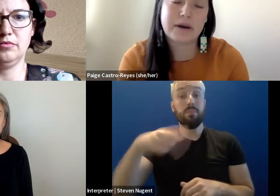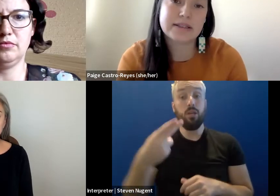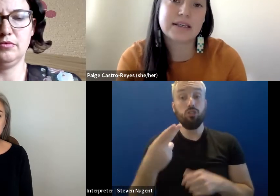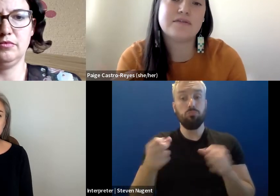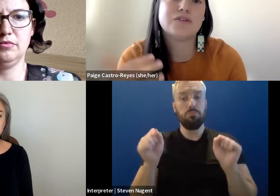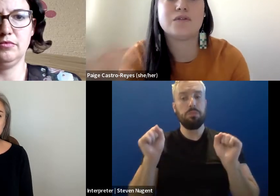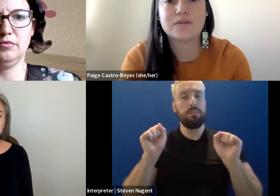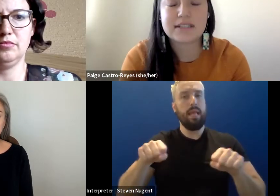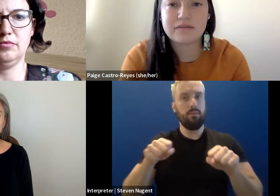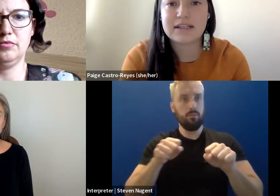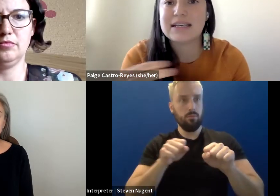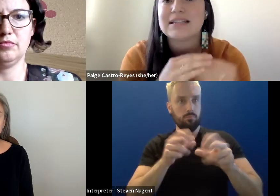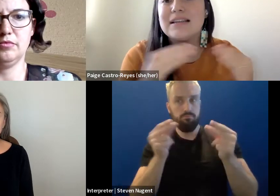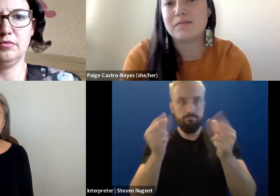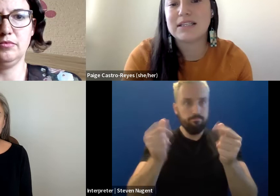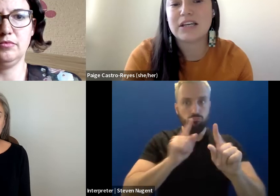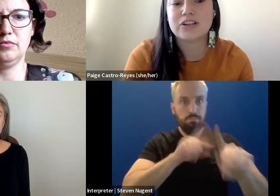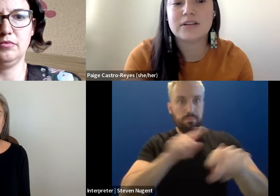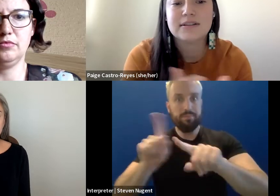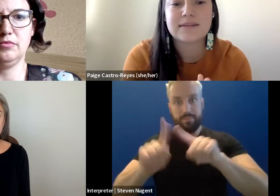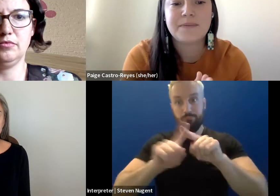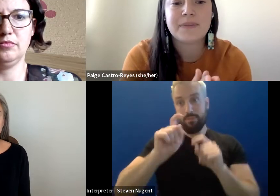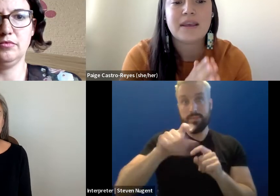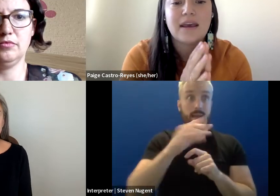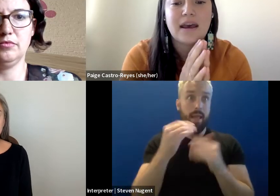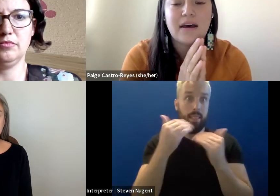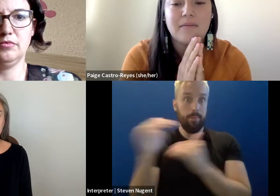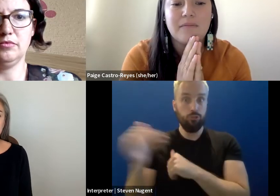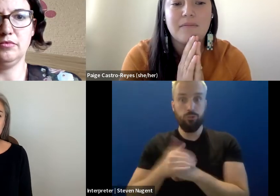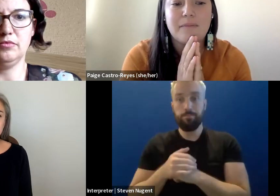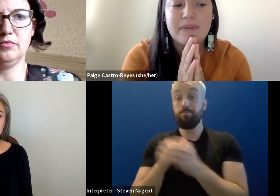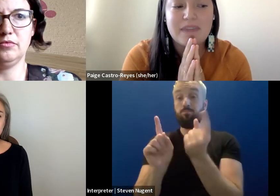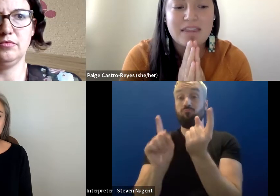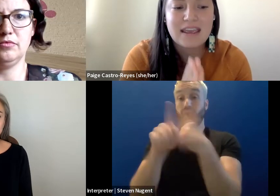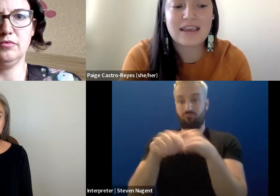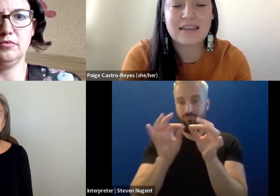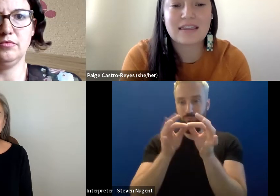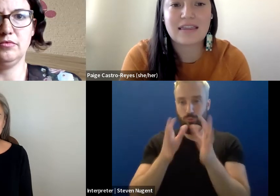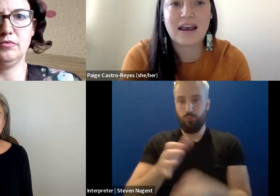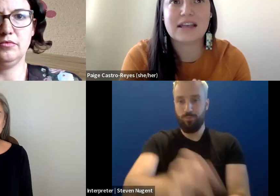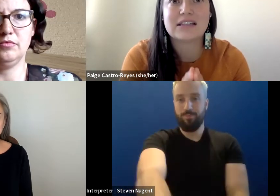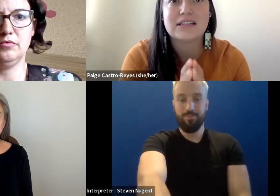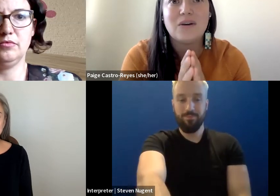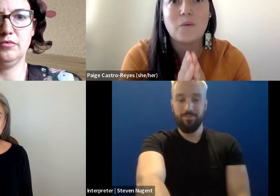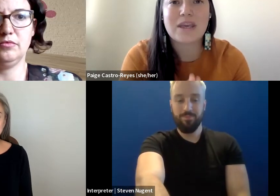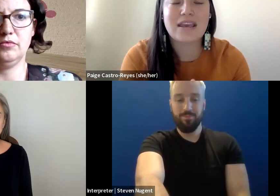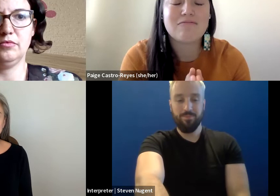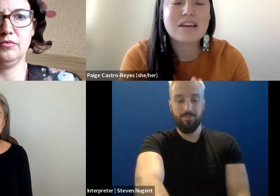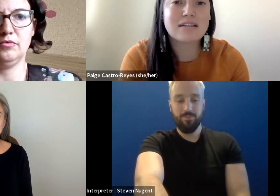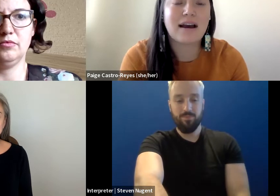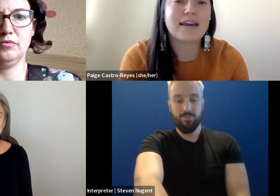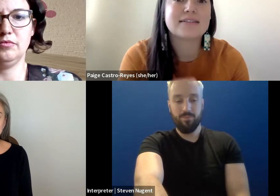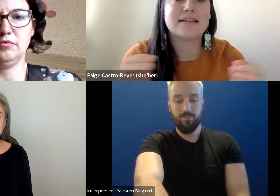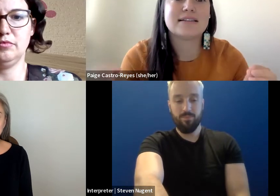be responsive to those different needs and limitations. But the thing that